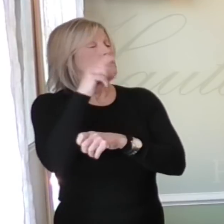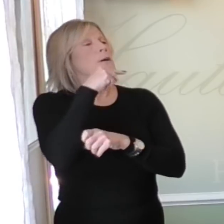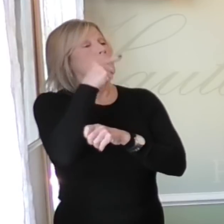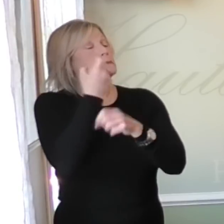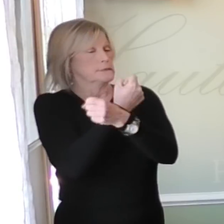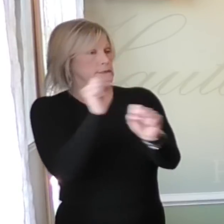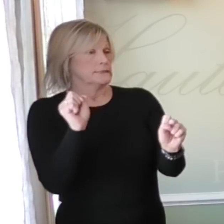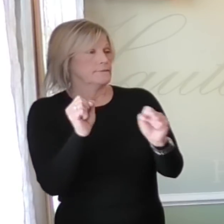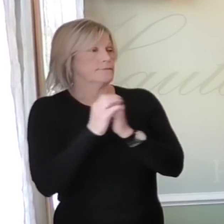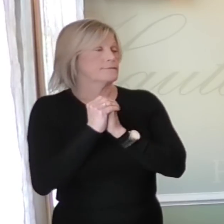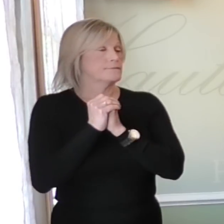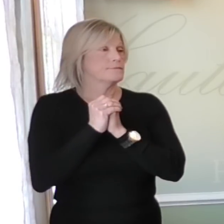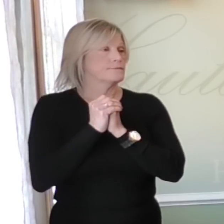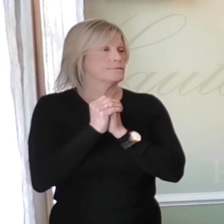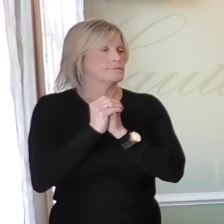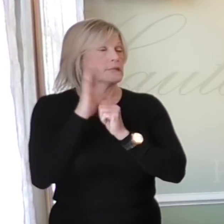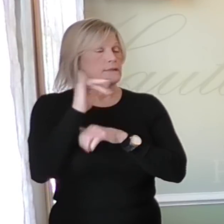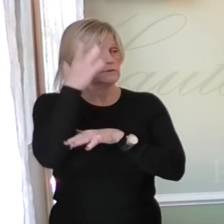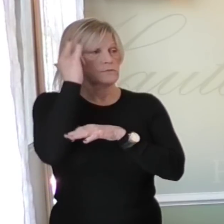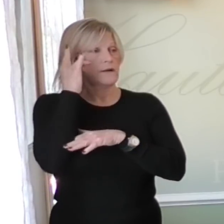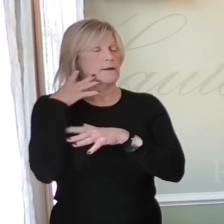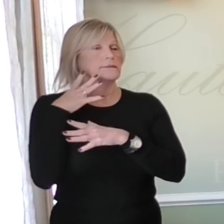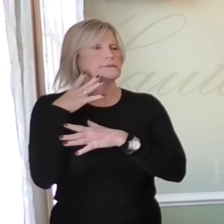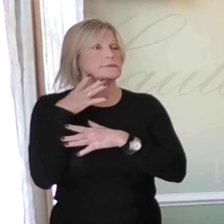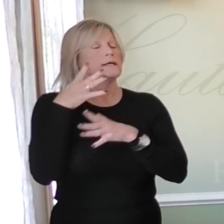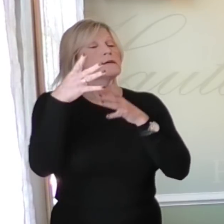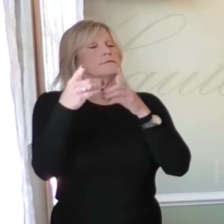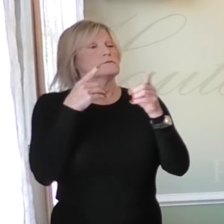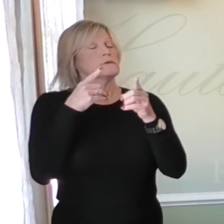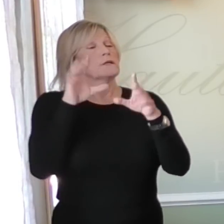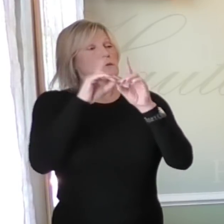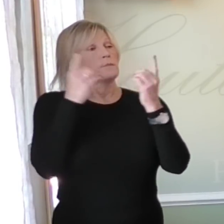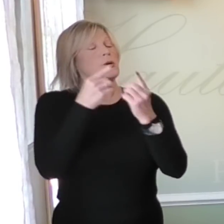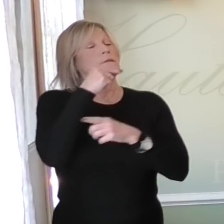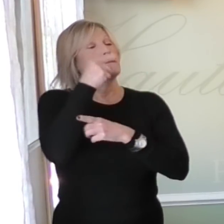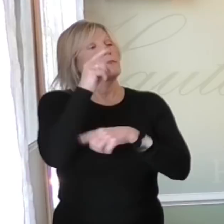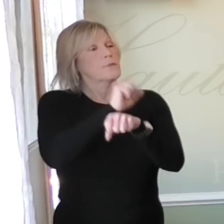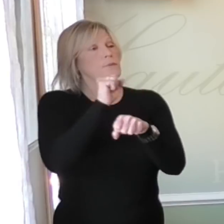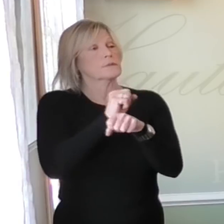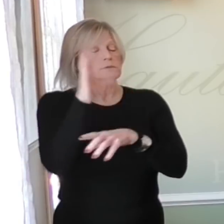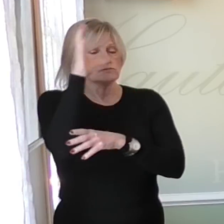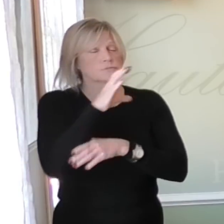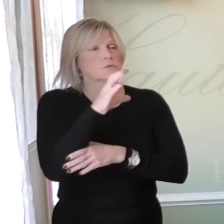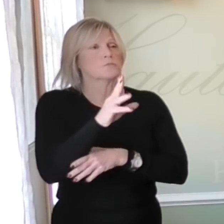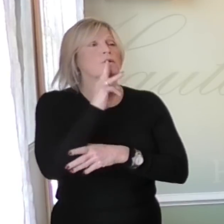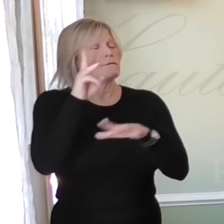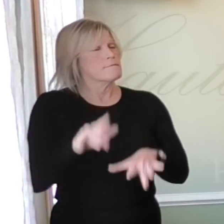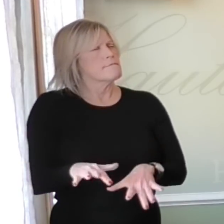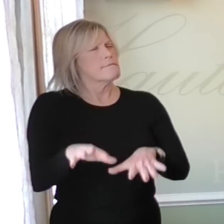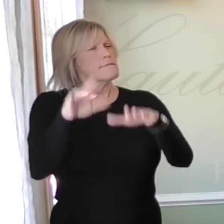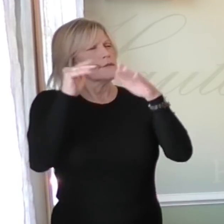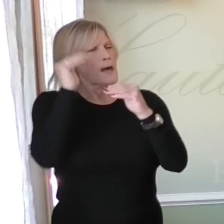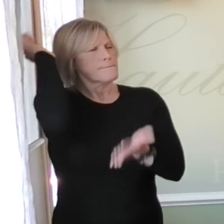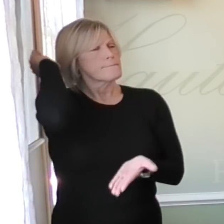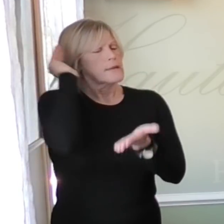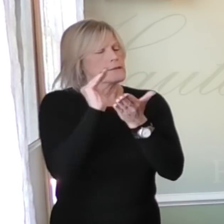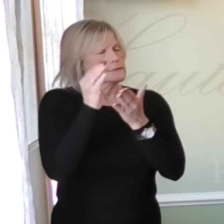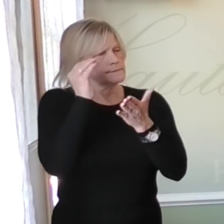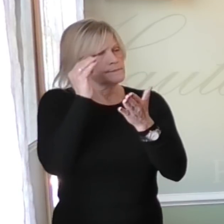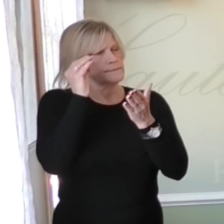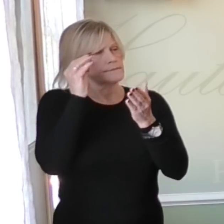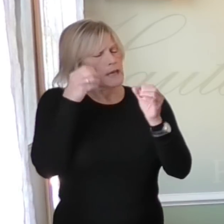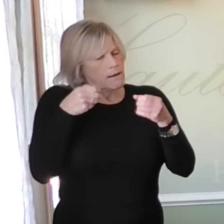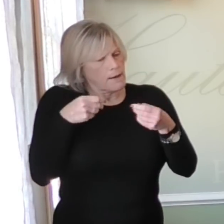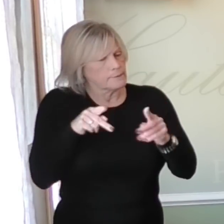safety. That is why I've directed our Department of Public Works to explore flood mitigation options that do